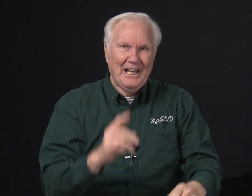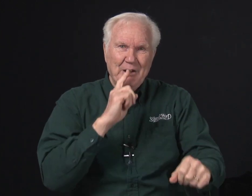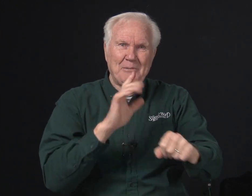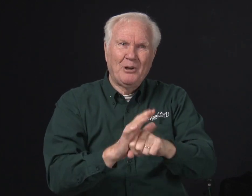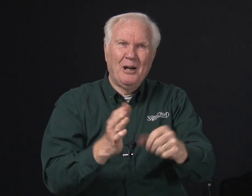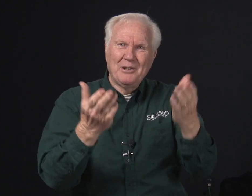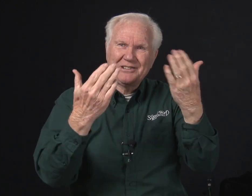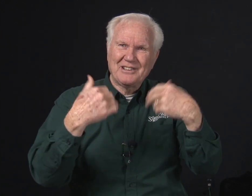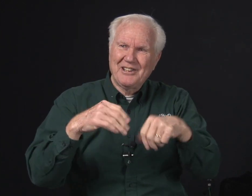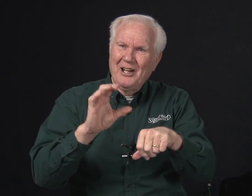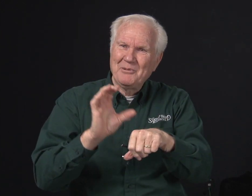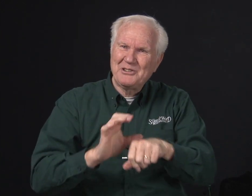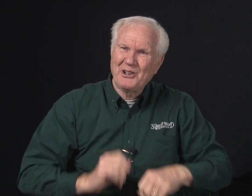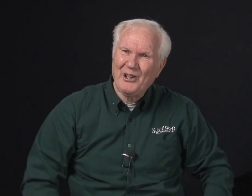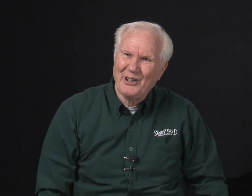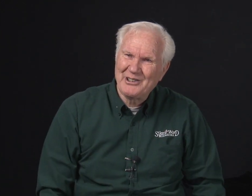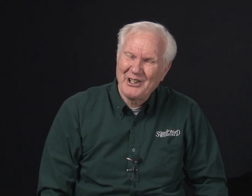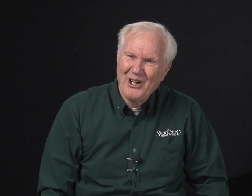they promised to come to church.